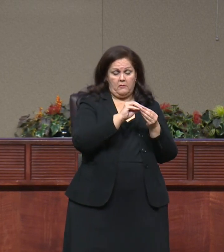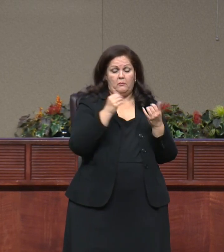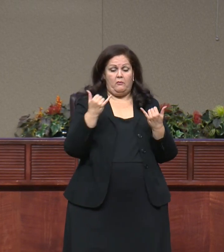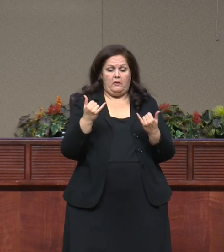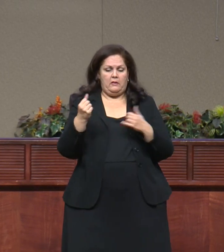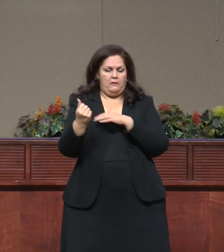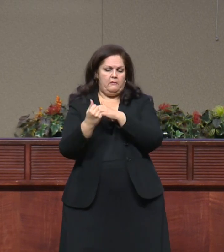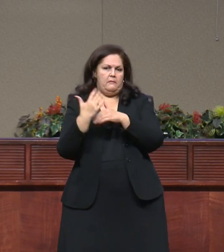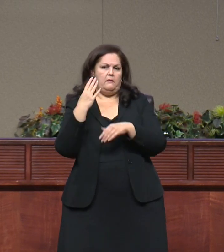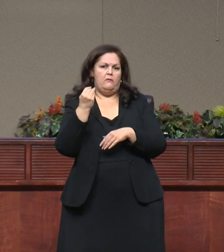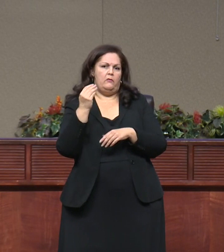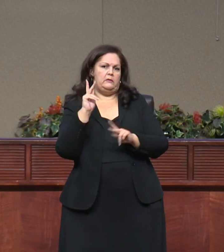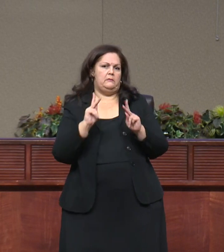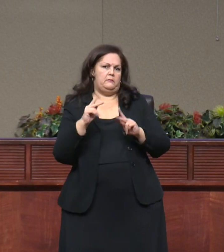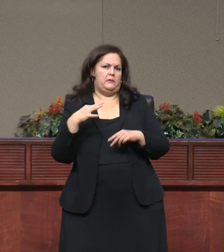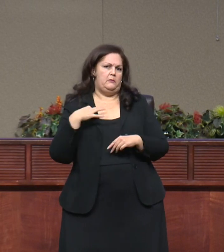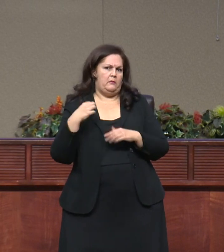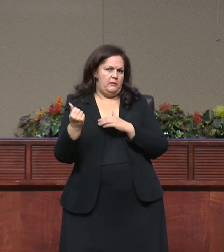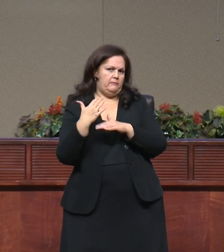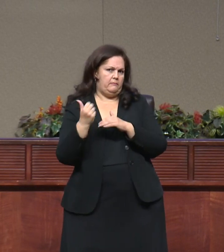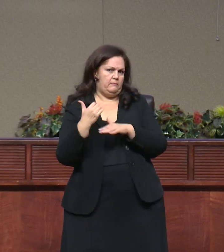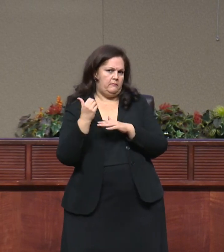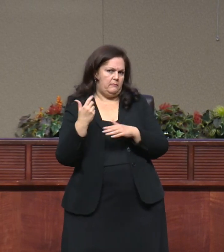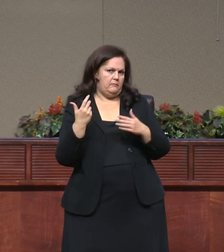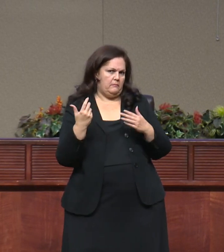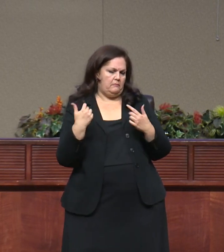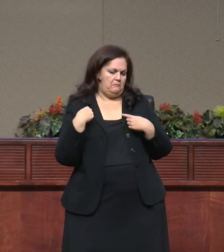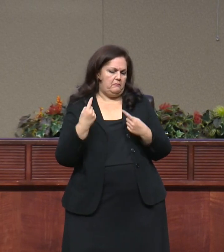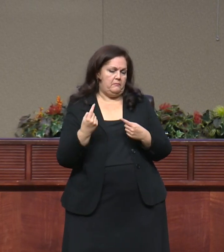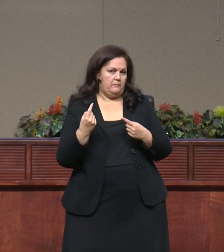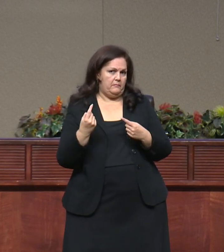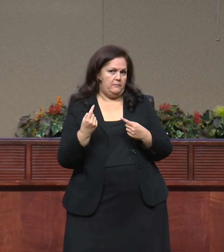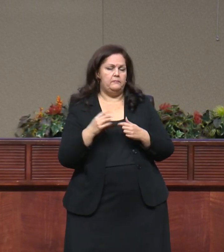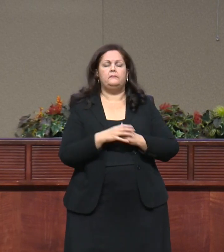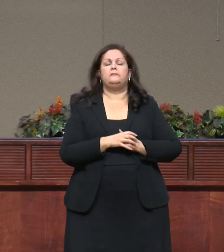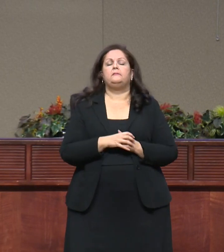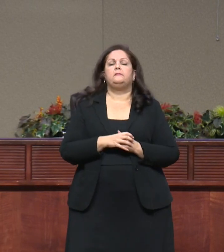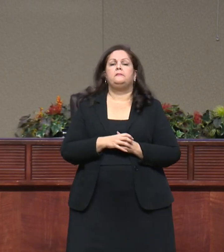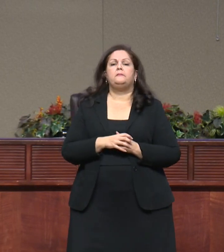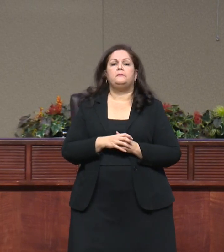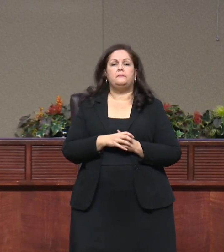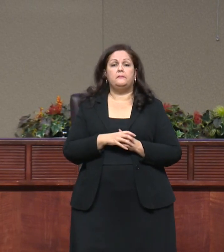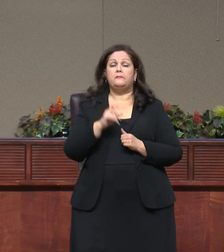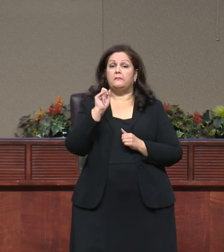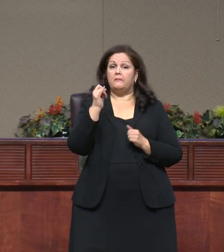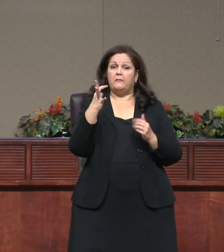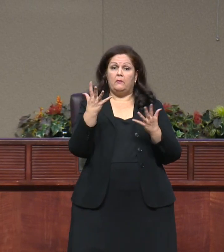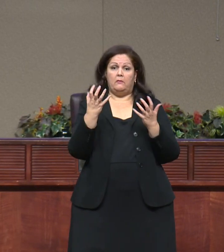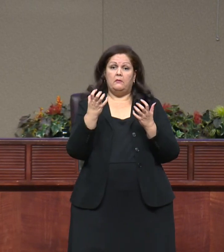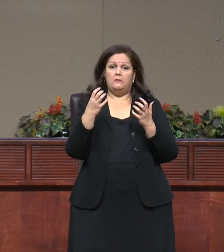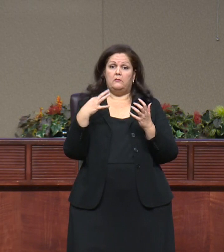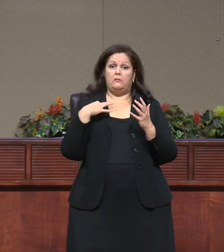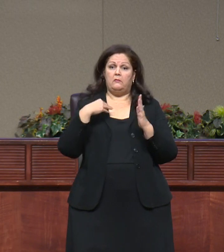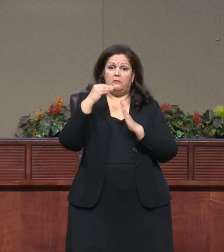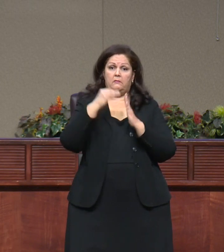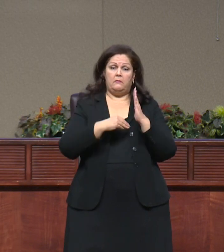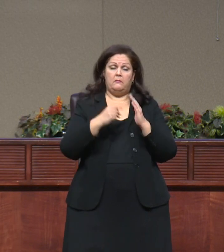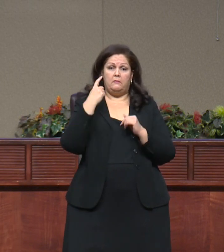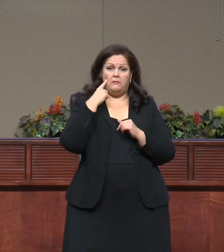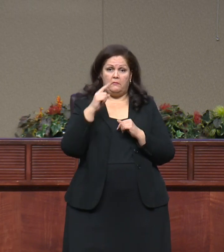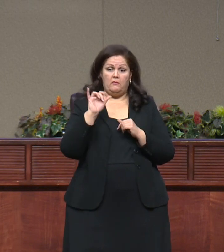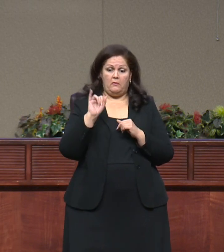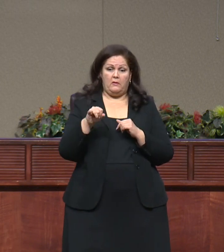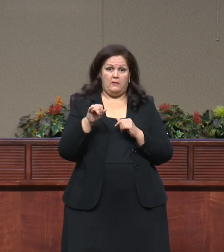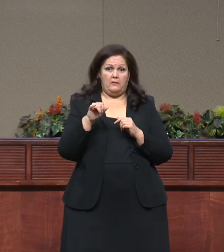there's been 14 people who have applied for assistance. So if you want to apply for